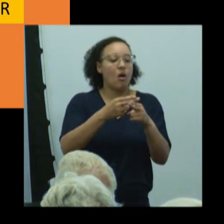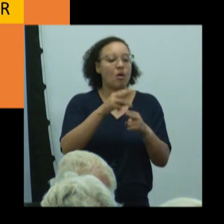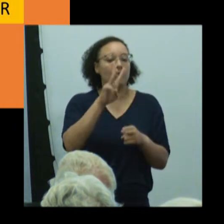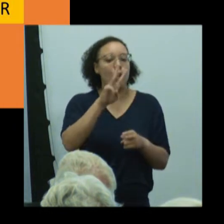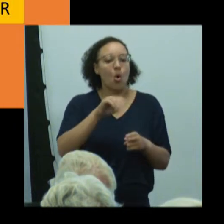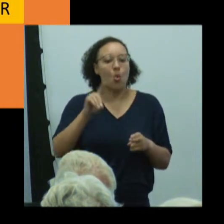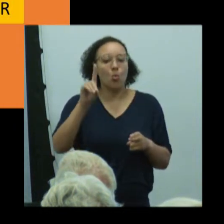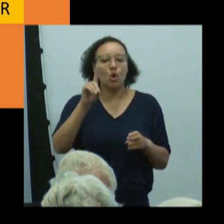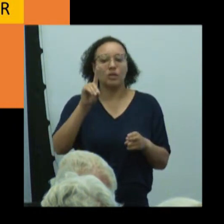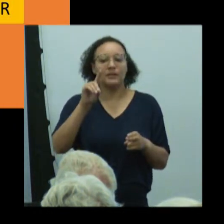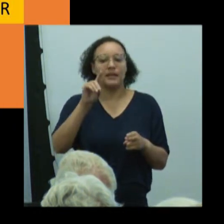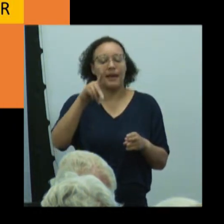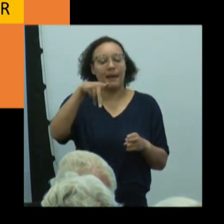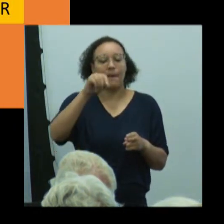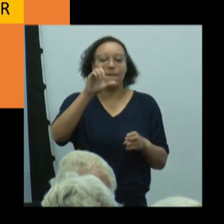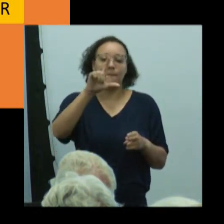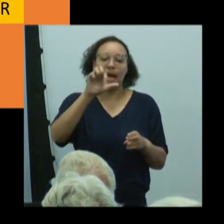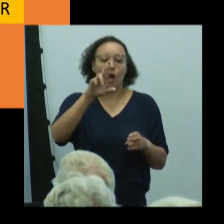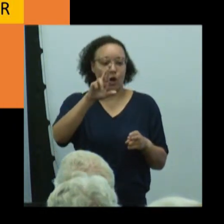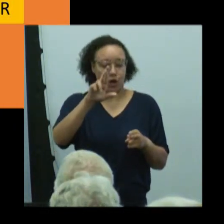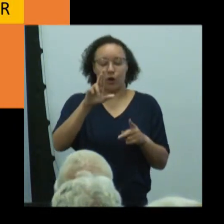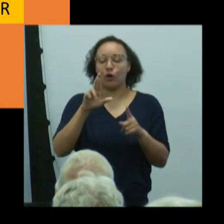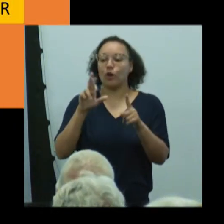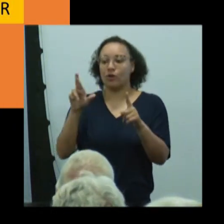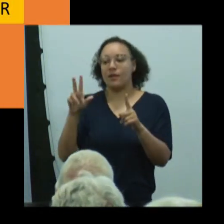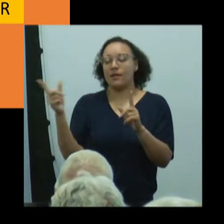That's Representative Jordan's